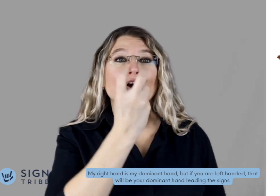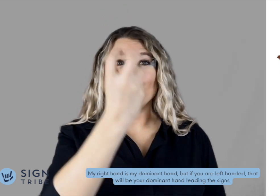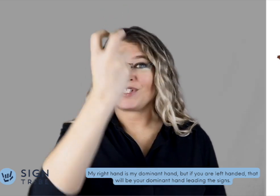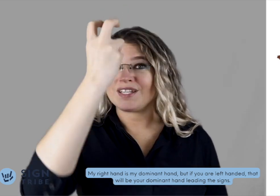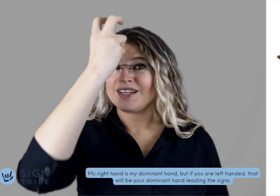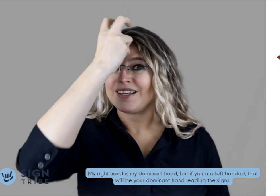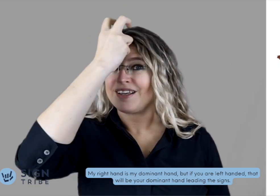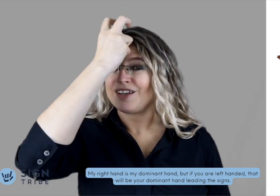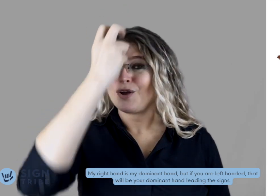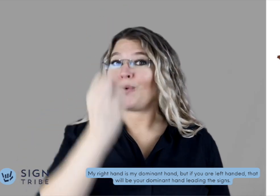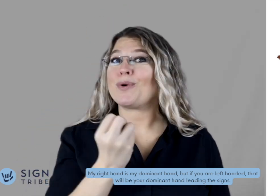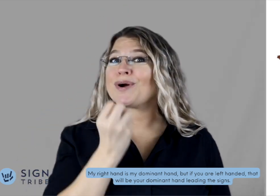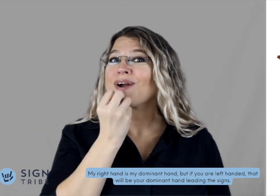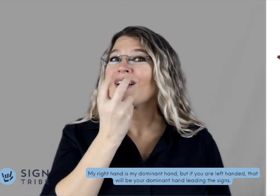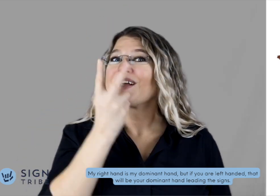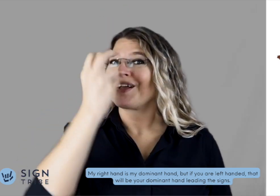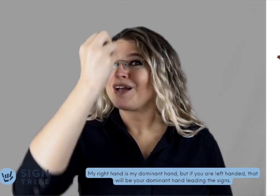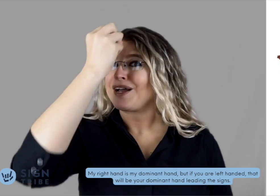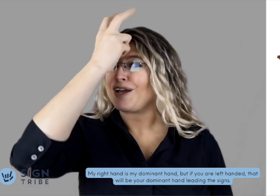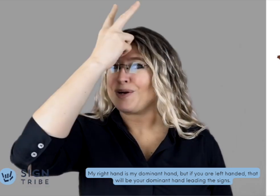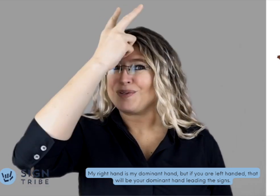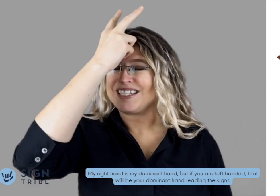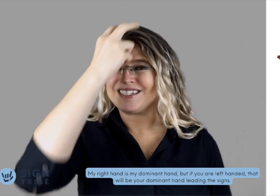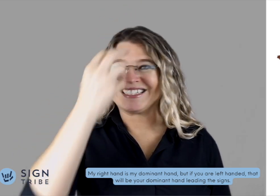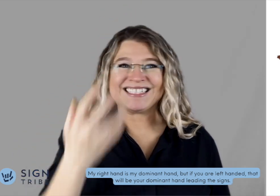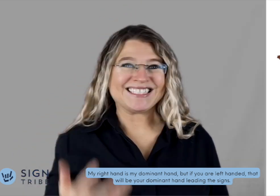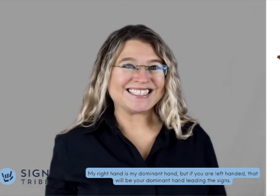Goat or goat.